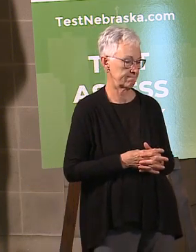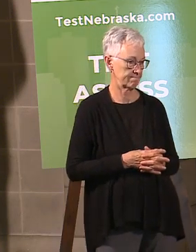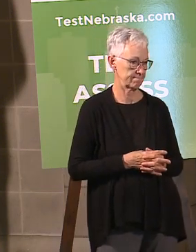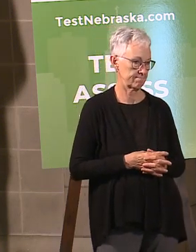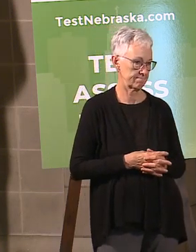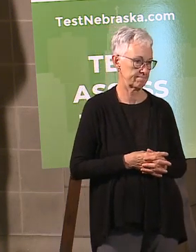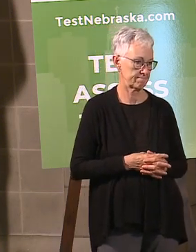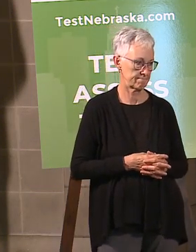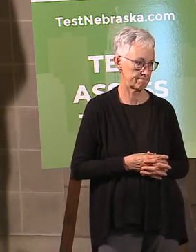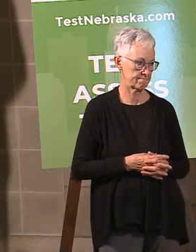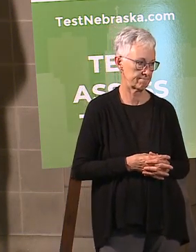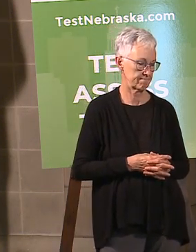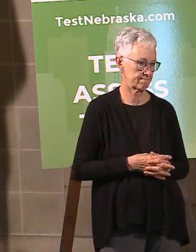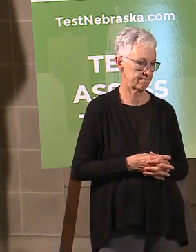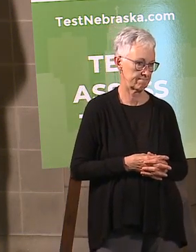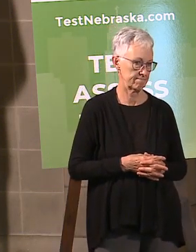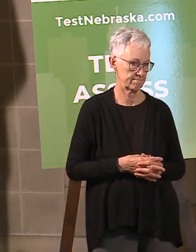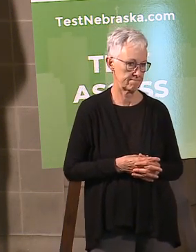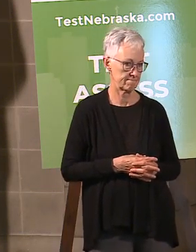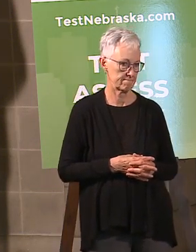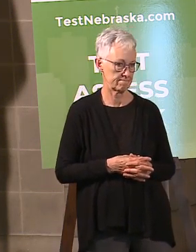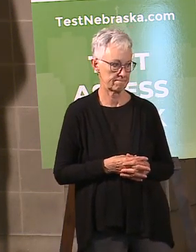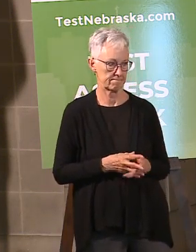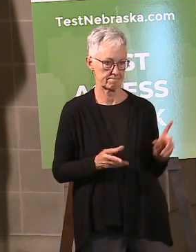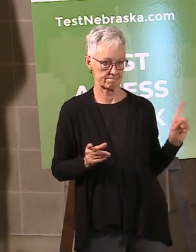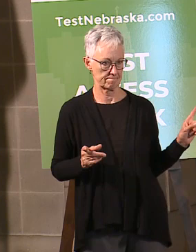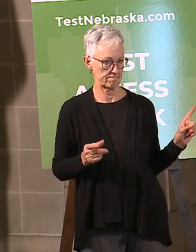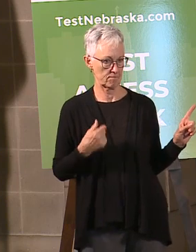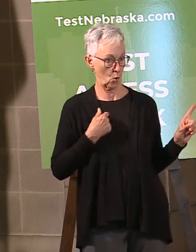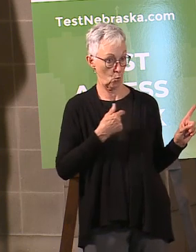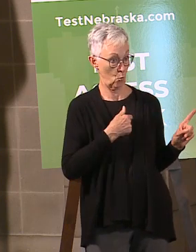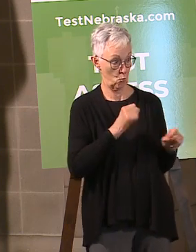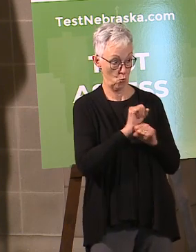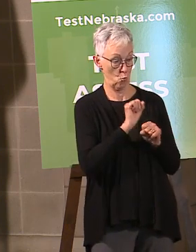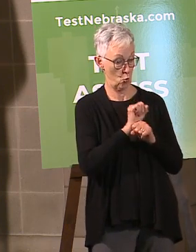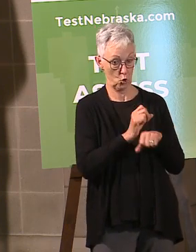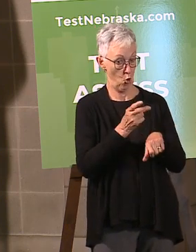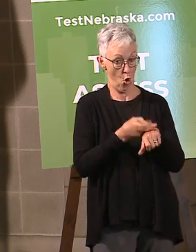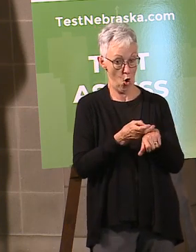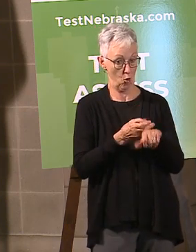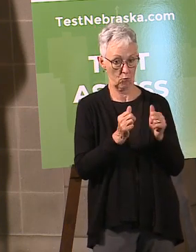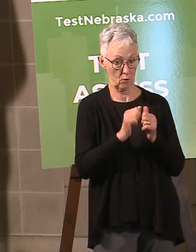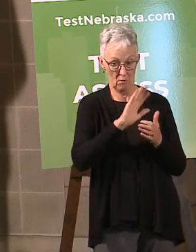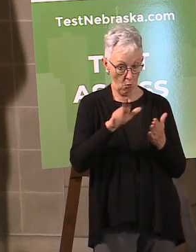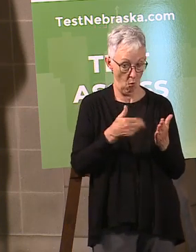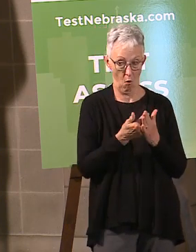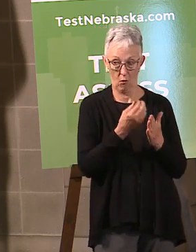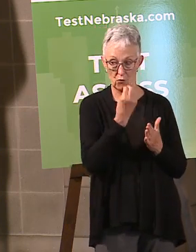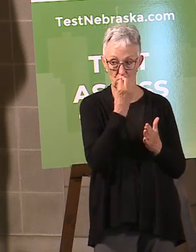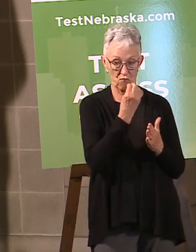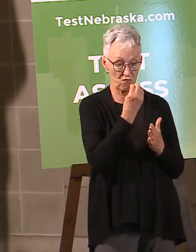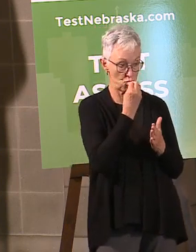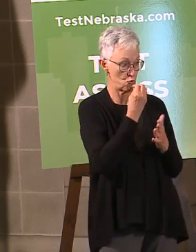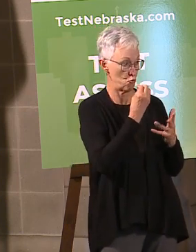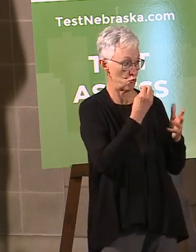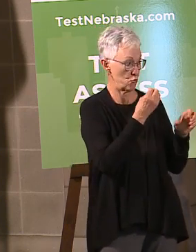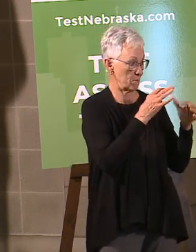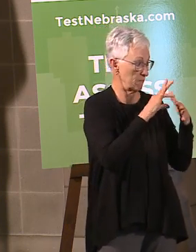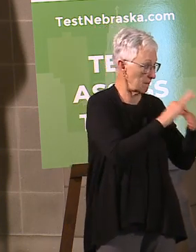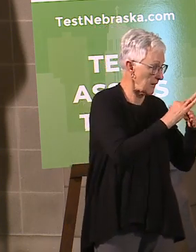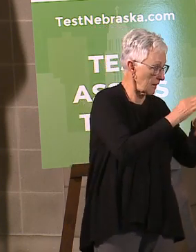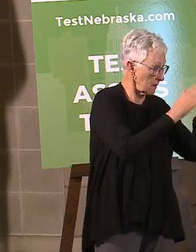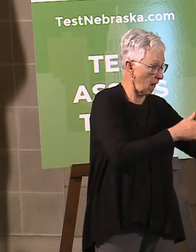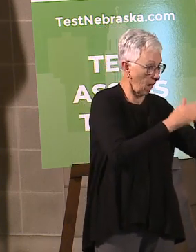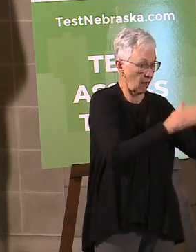as expendable. And did I have a reaction? And I will say that, hey, we have been working very, very hard with all the food processors here in the state to be able to establish the